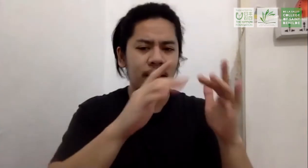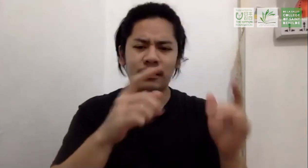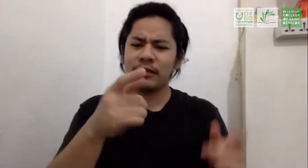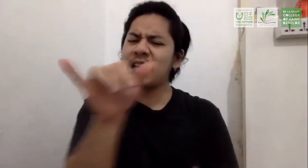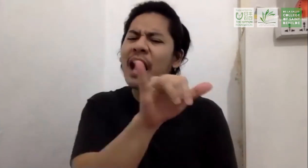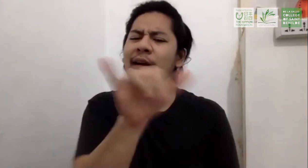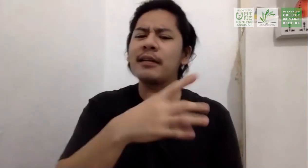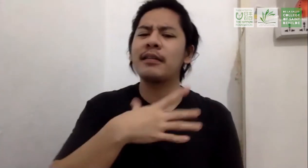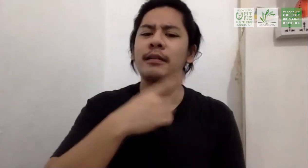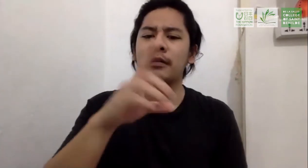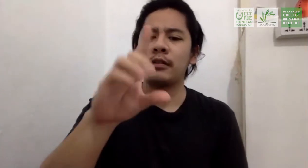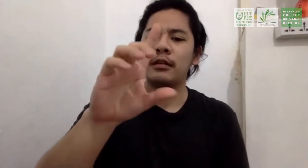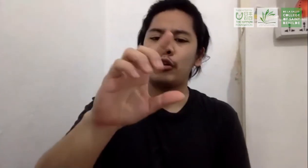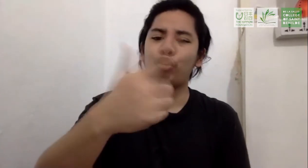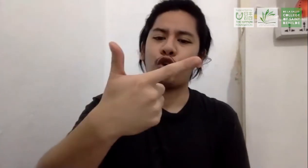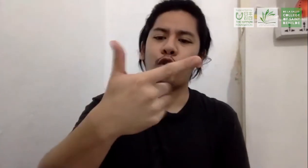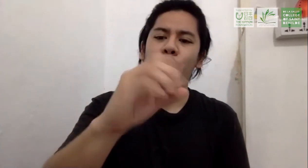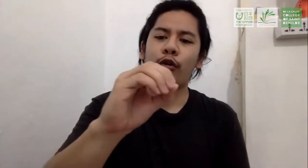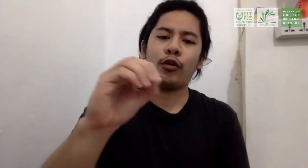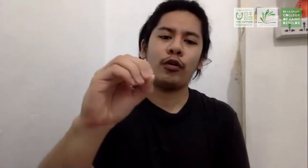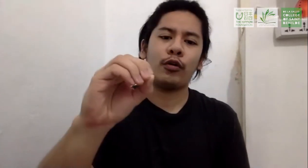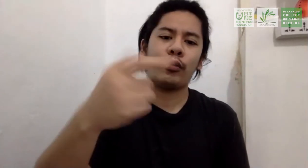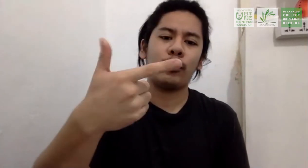Maybe to show how we do the taxes together.